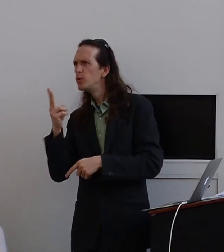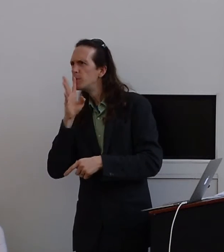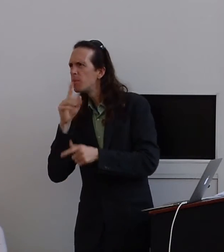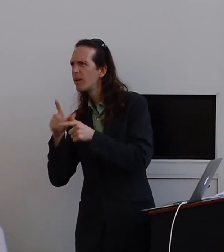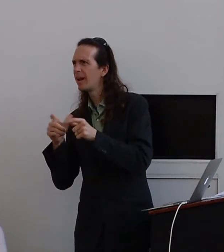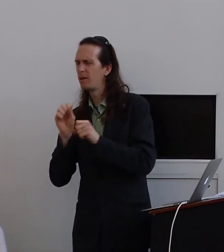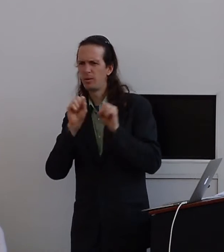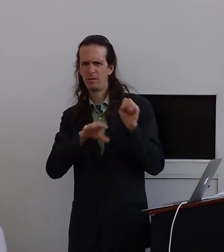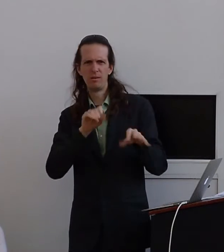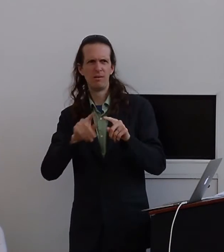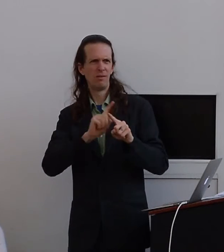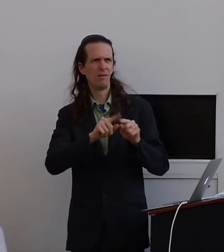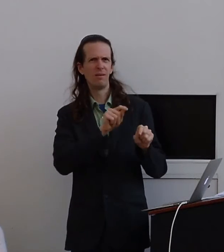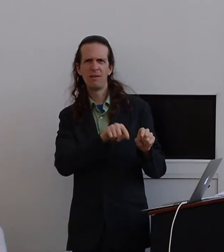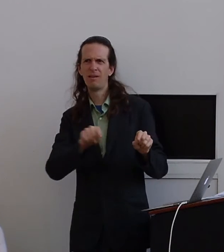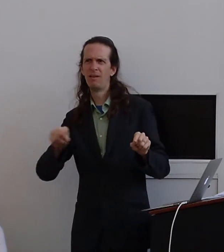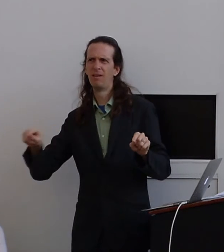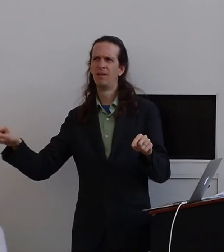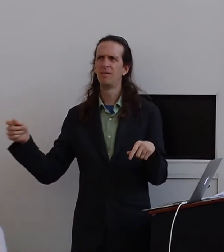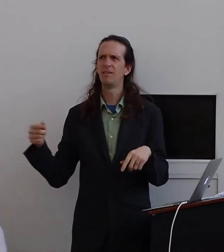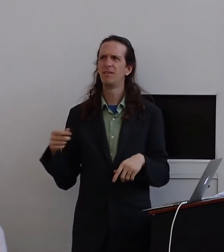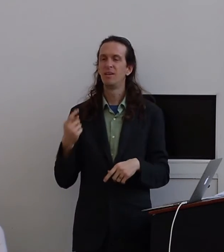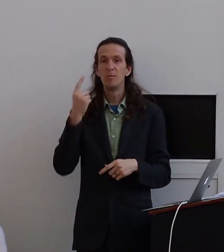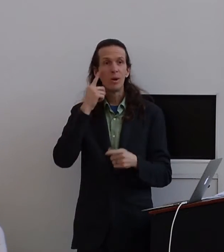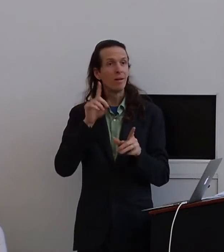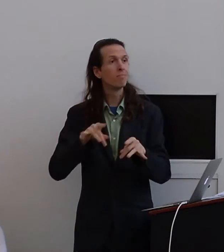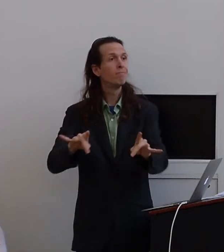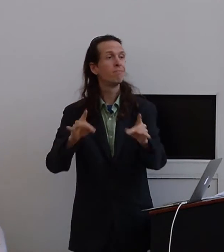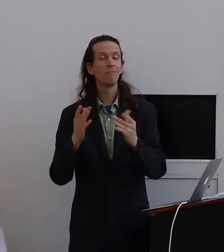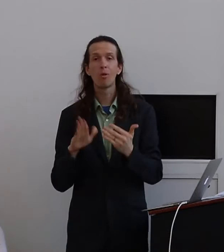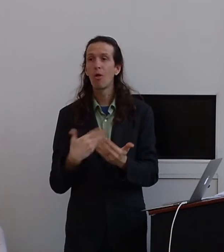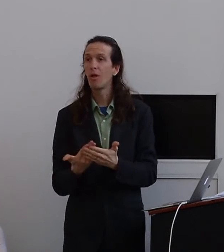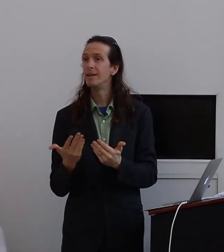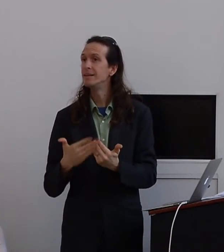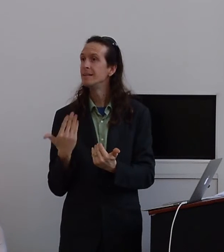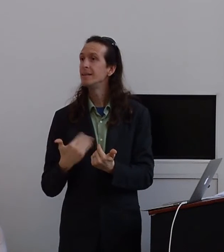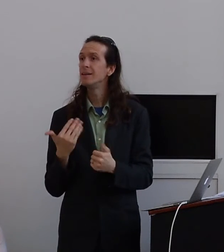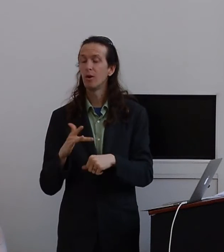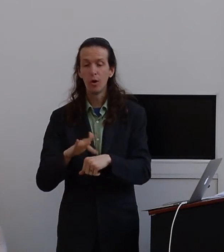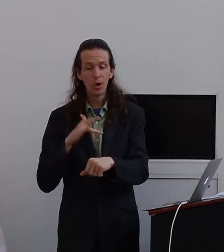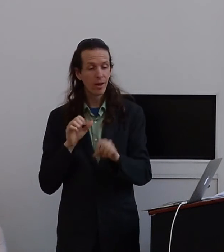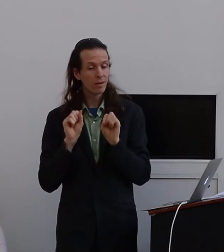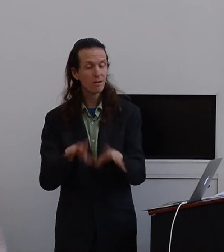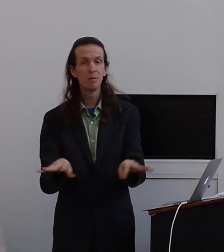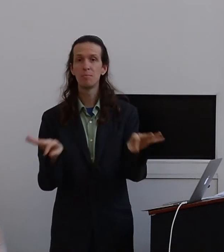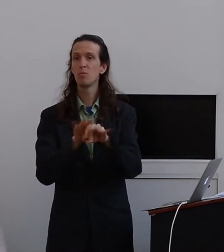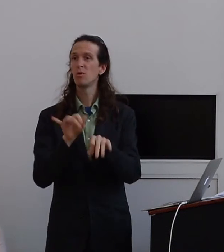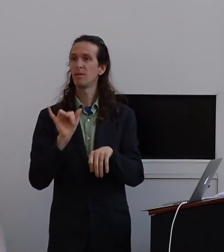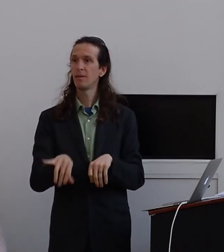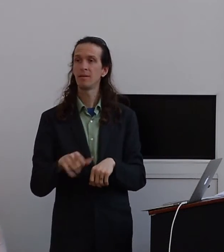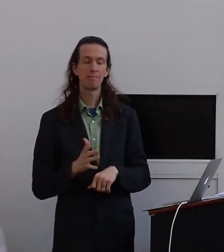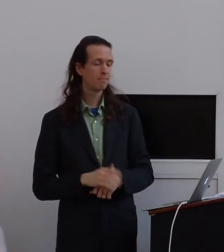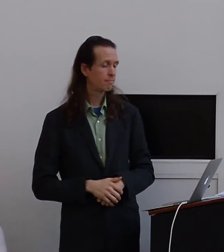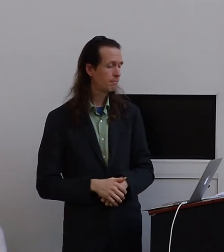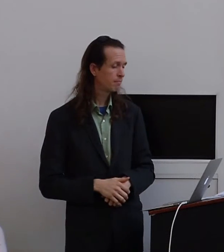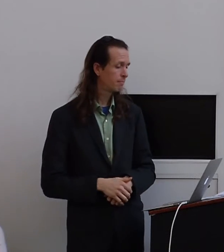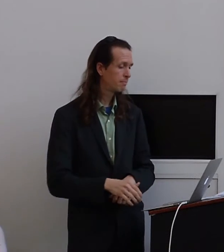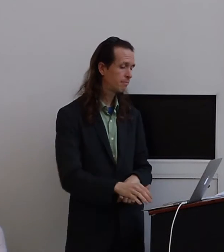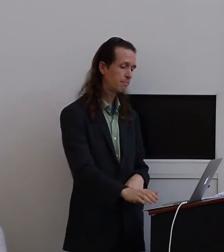signed languages or two spoken languages? Will it make any difference? Again, the brain will acquire the language. The important thing